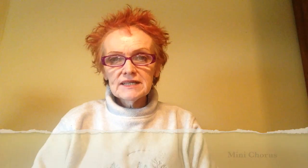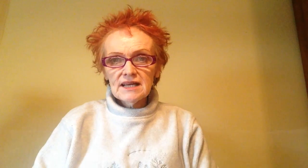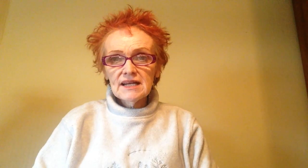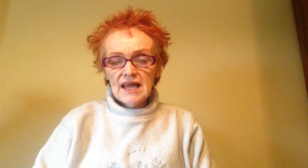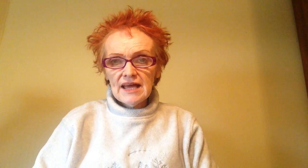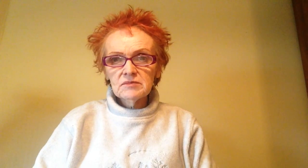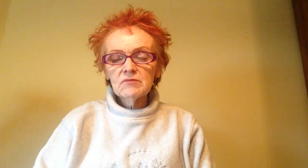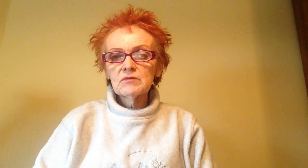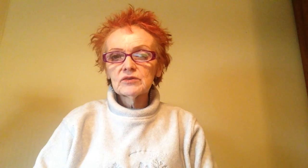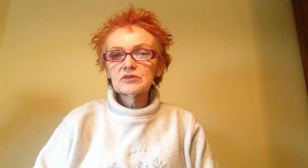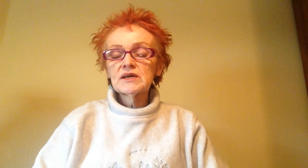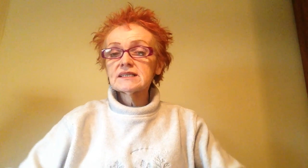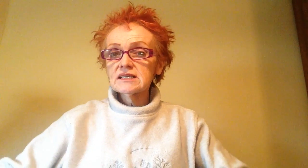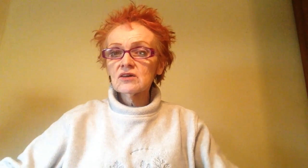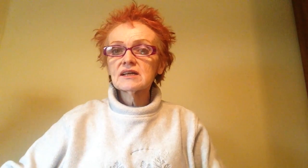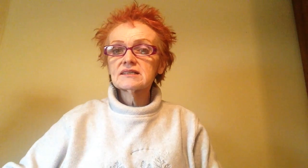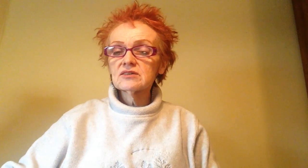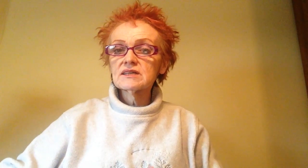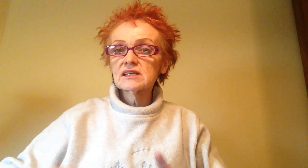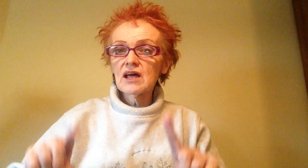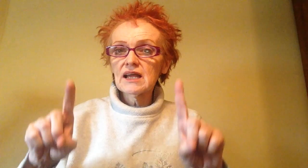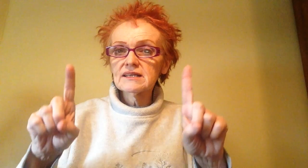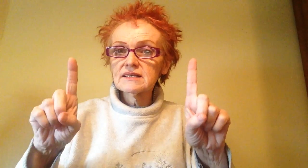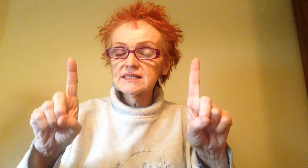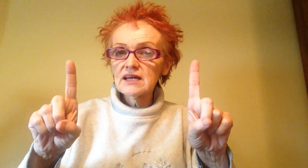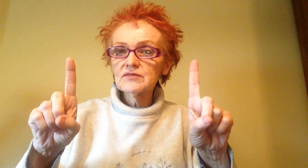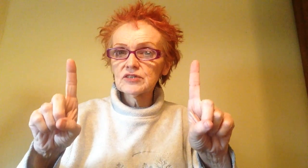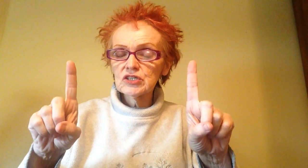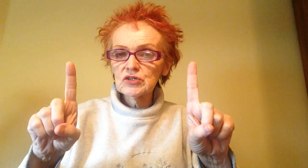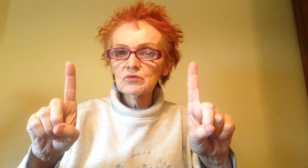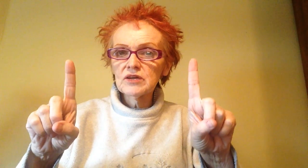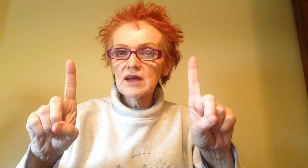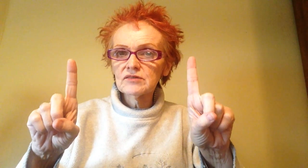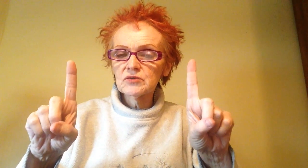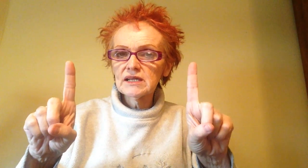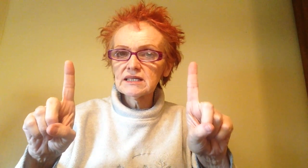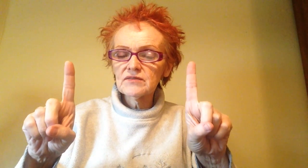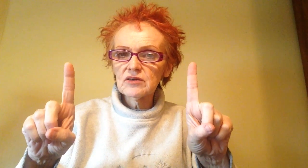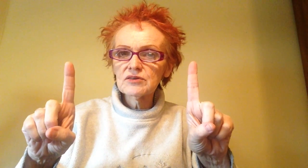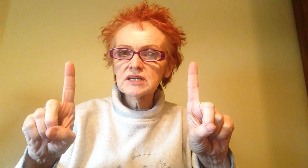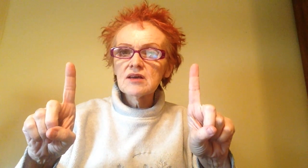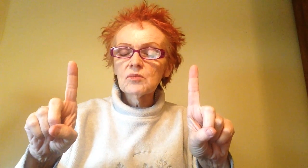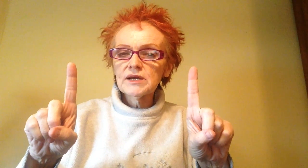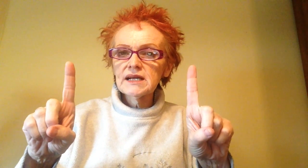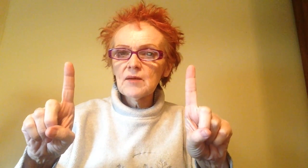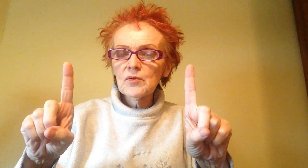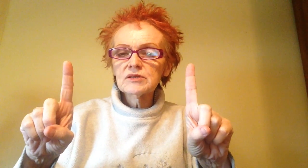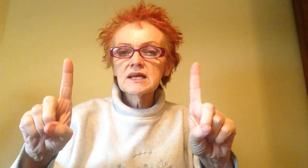sign and, but we will do until. Until is a lot like the sign for two, where you have two index fingers pointing upwards,